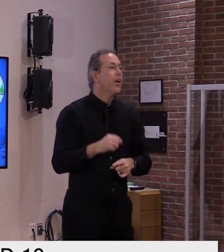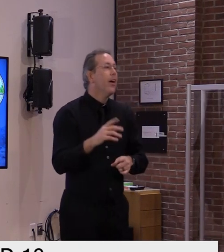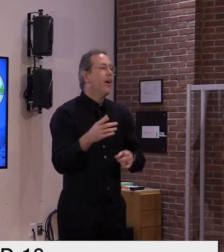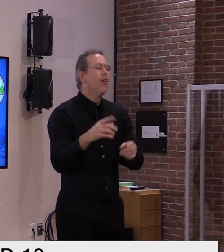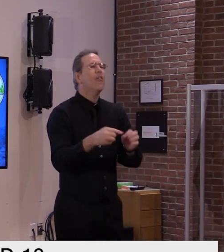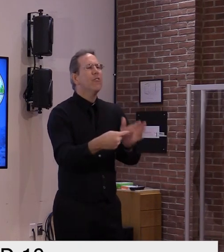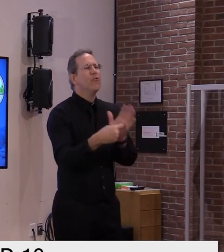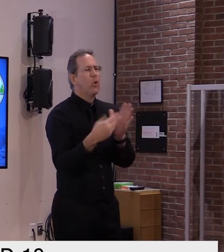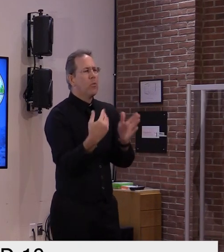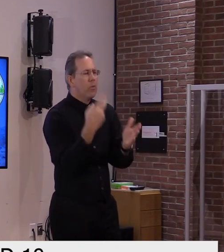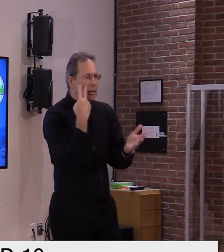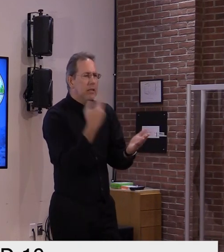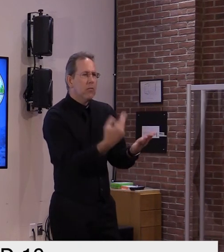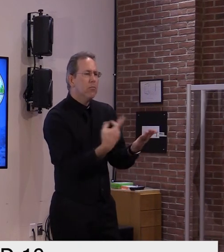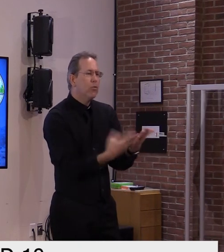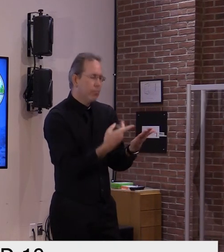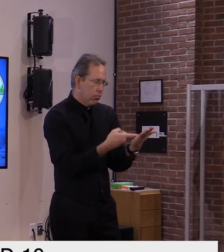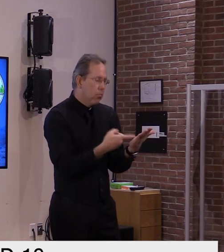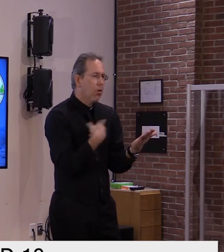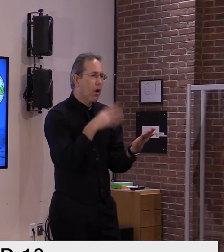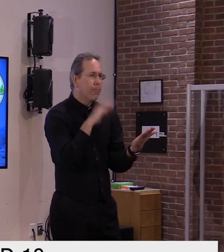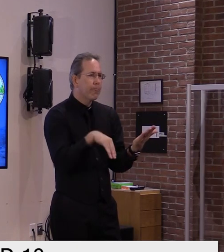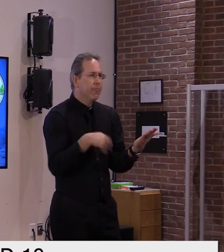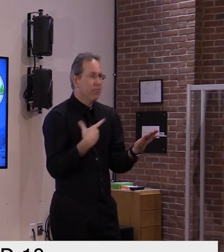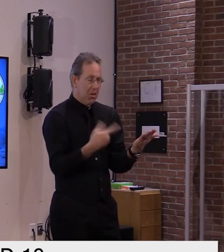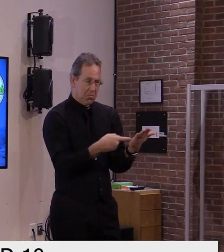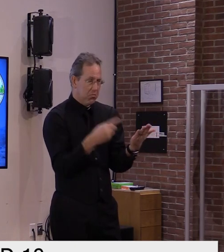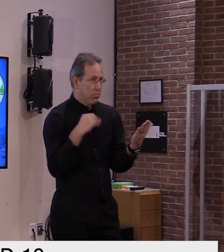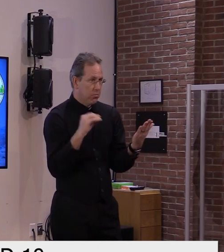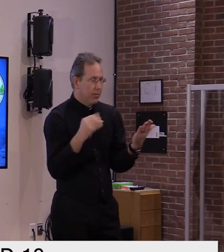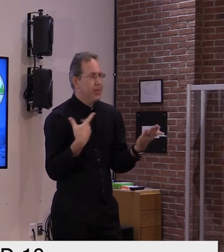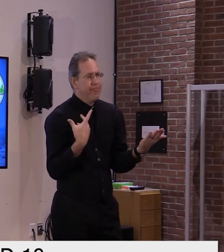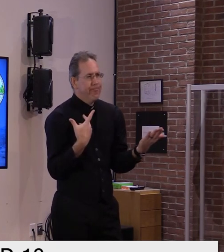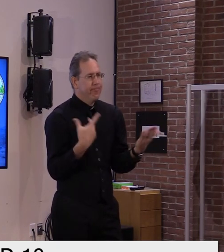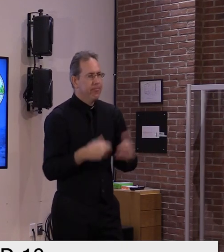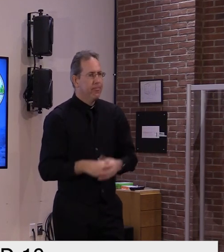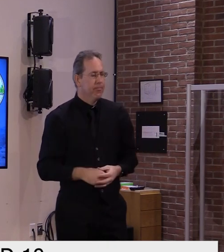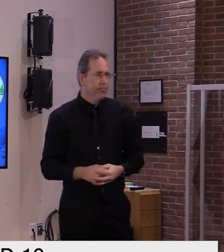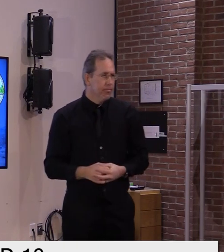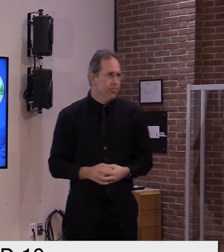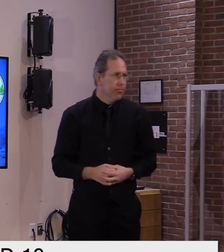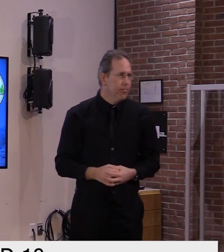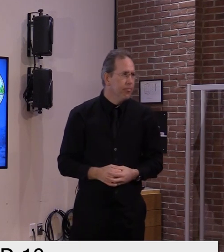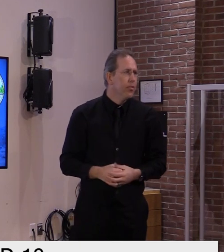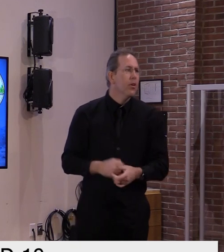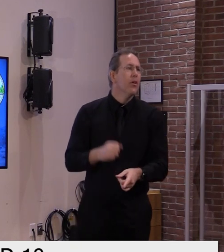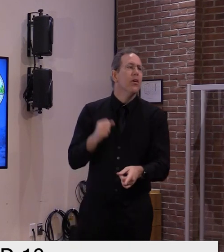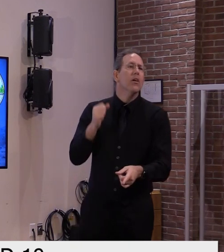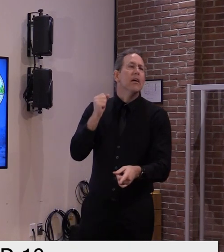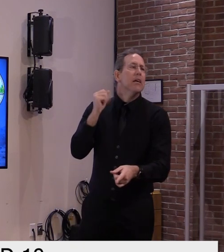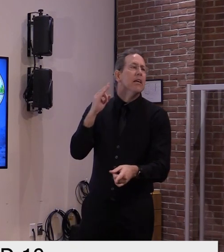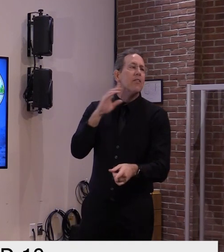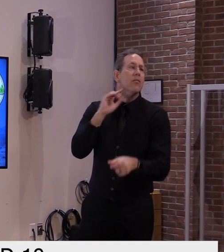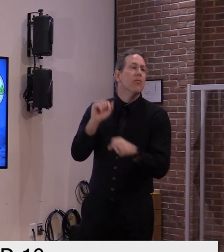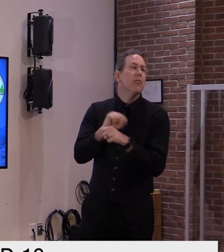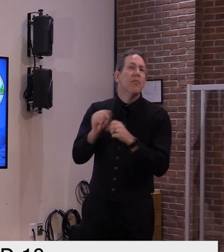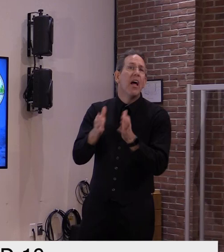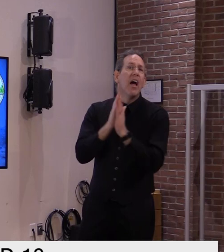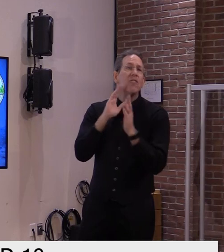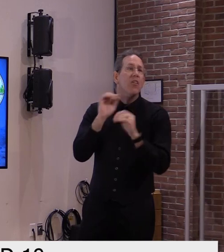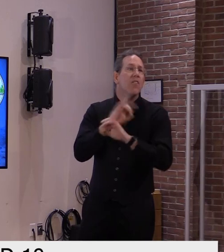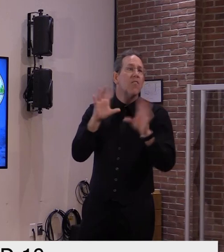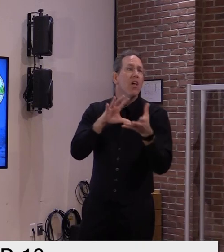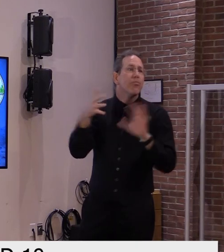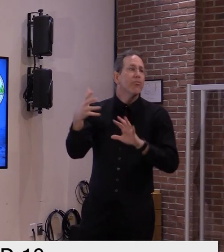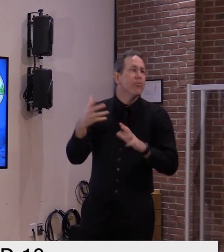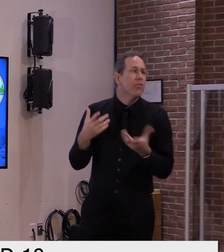before the rally. If he had asked for violence, wouldn't that be like those clips